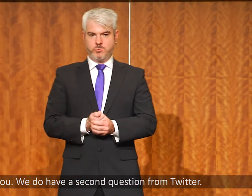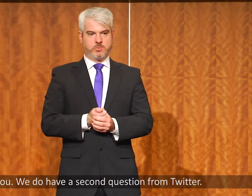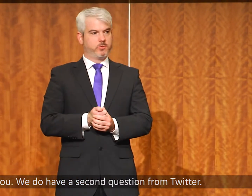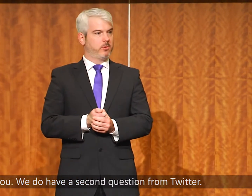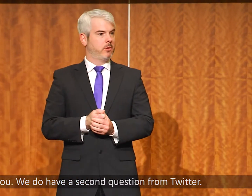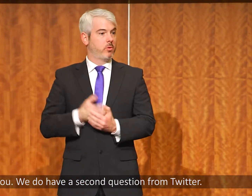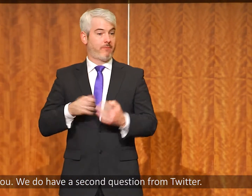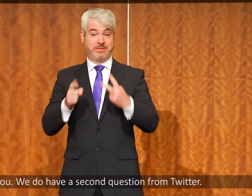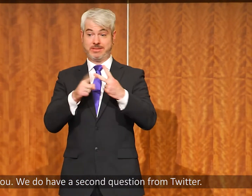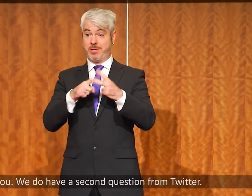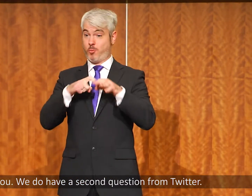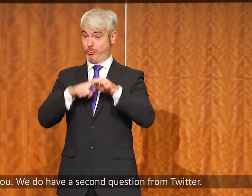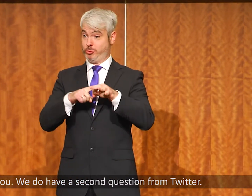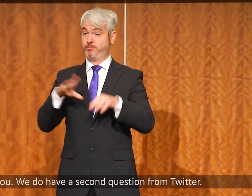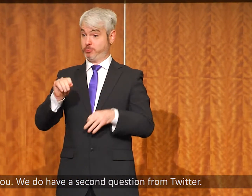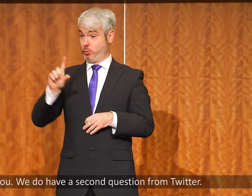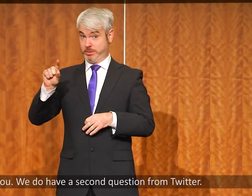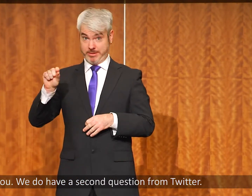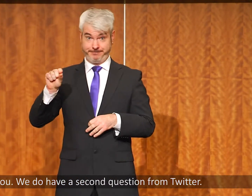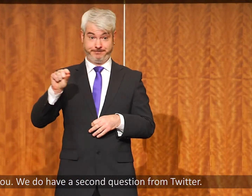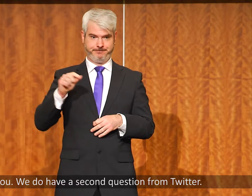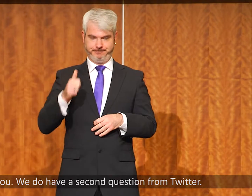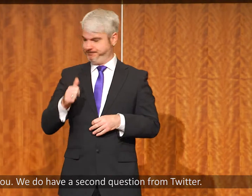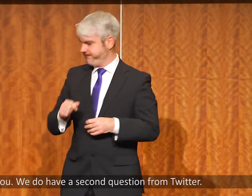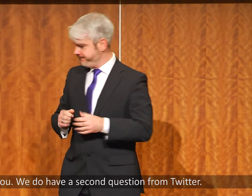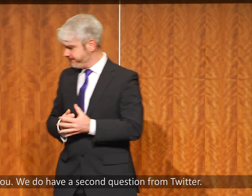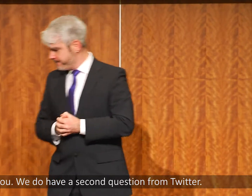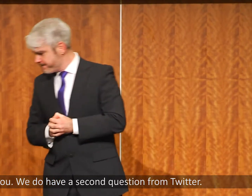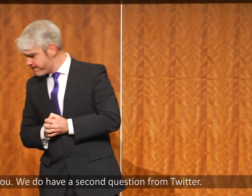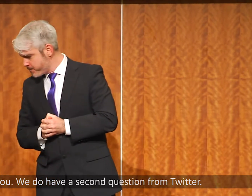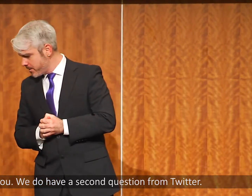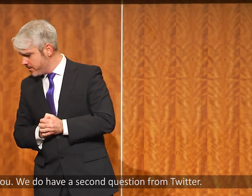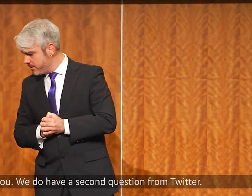Thank you. We do have a second question from Twitter.